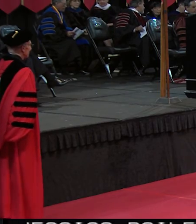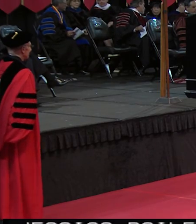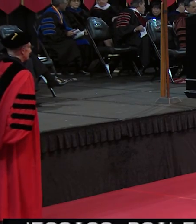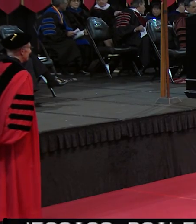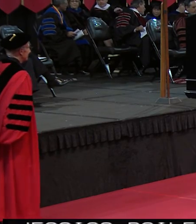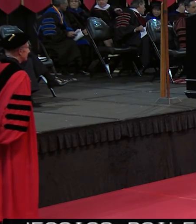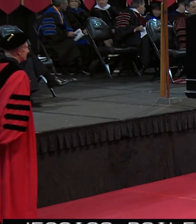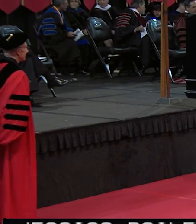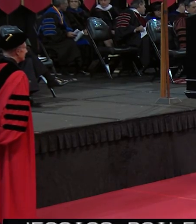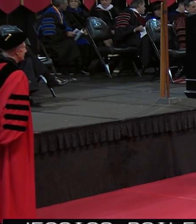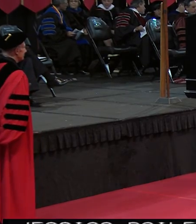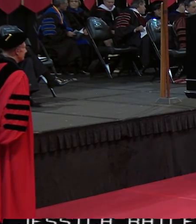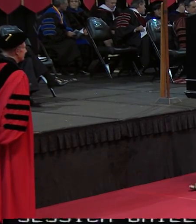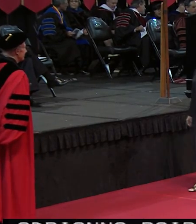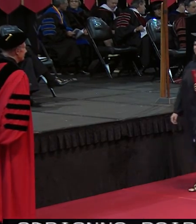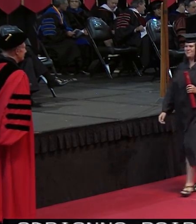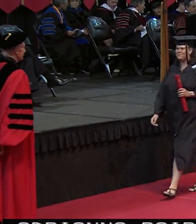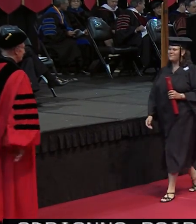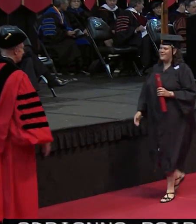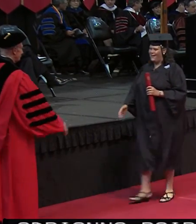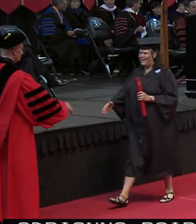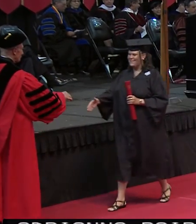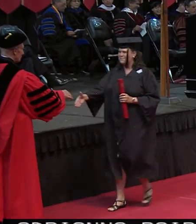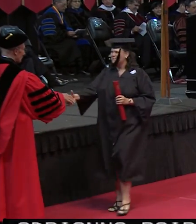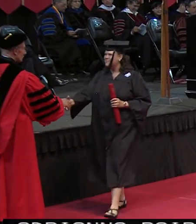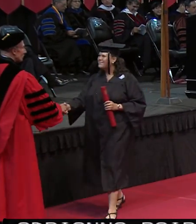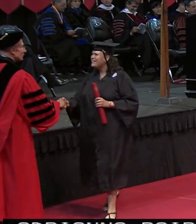Kimberly Ann Bean.